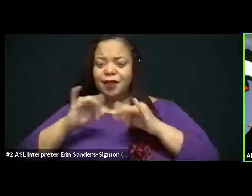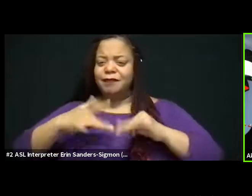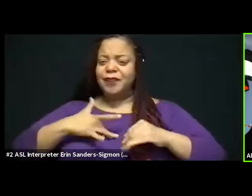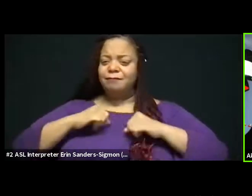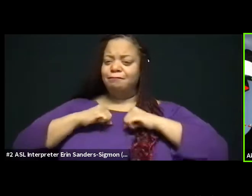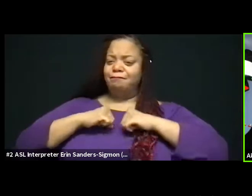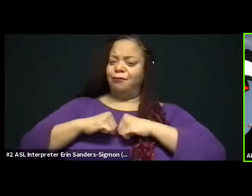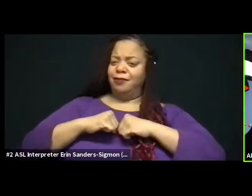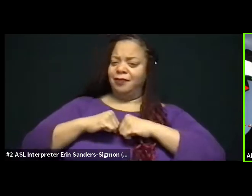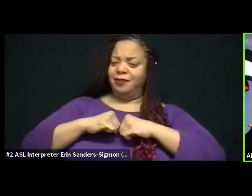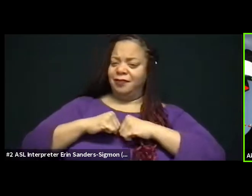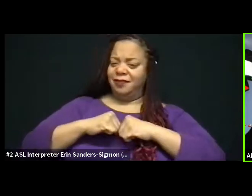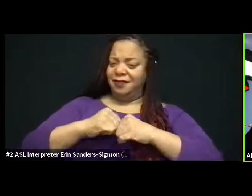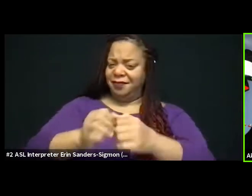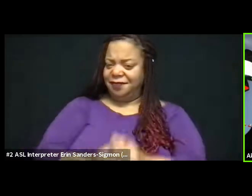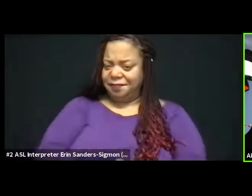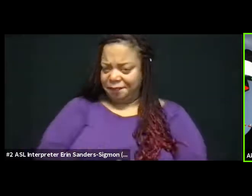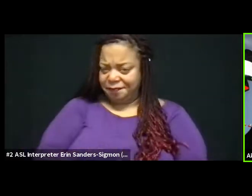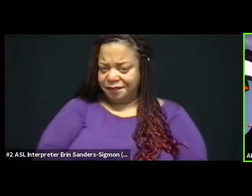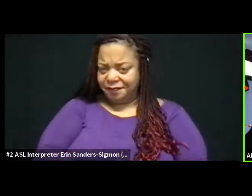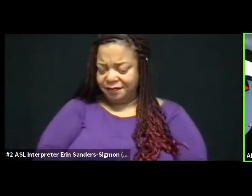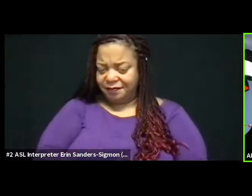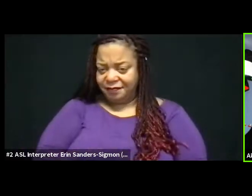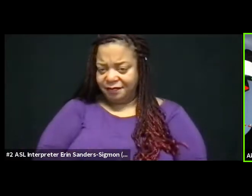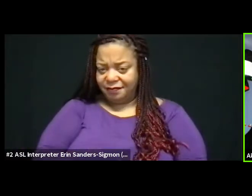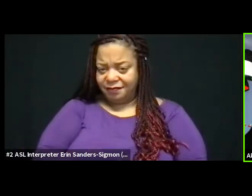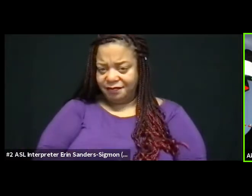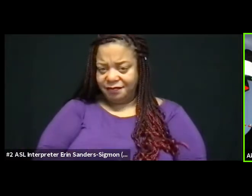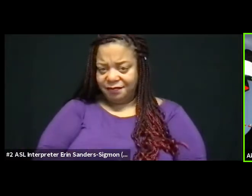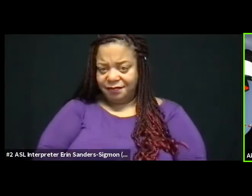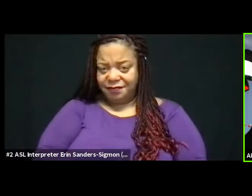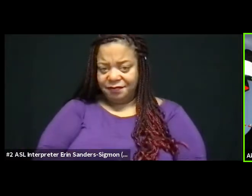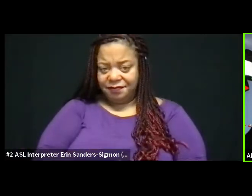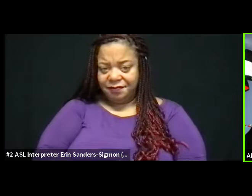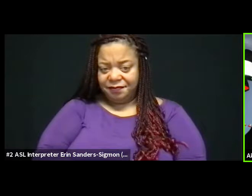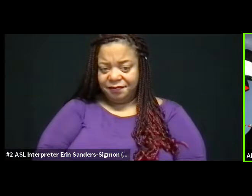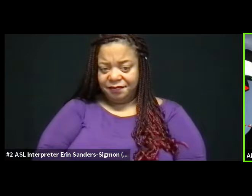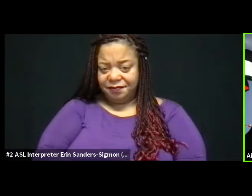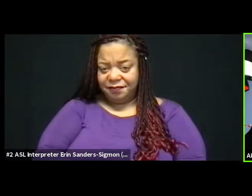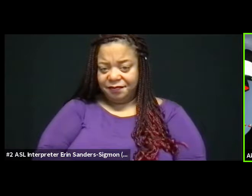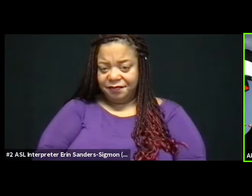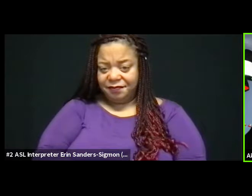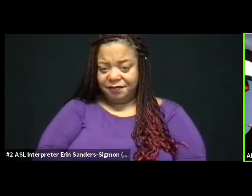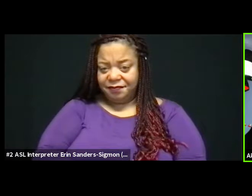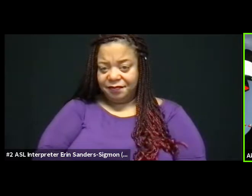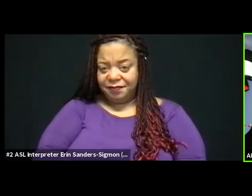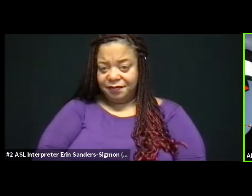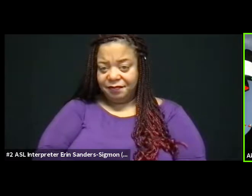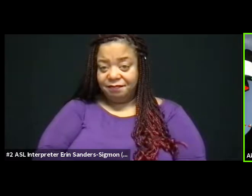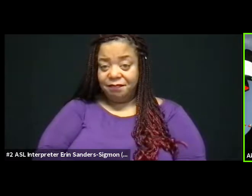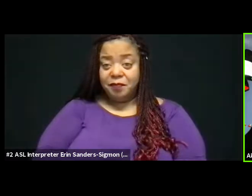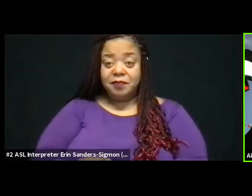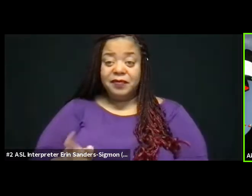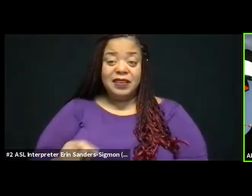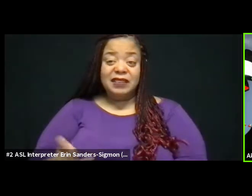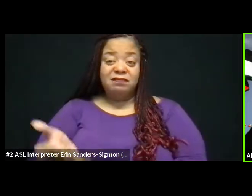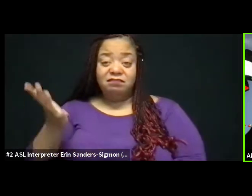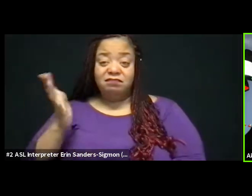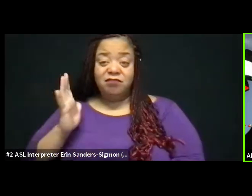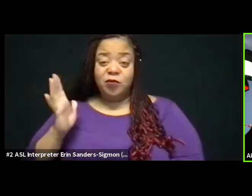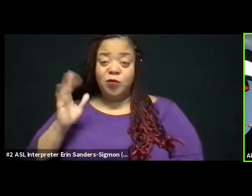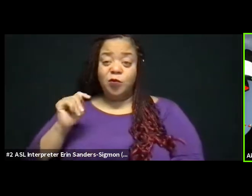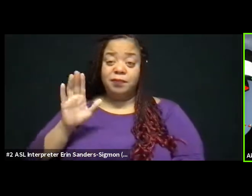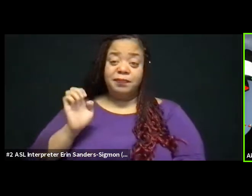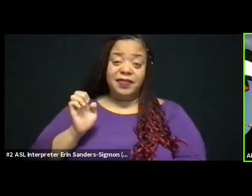be. And what I mean by that is we were pretty much shielded from a lot based